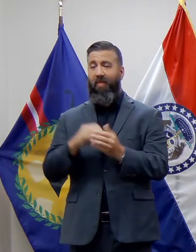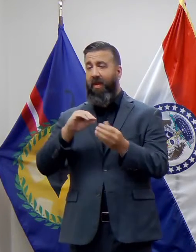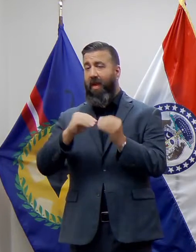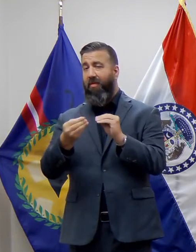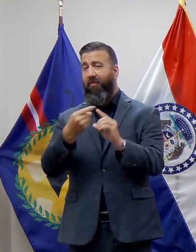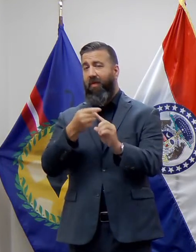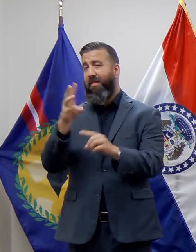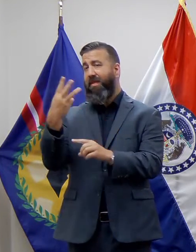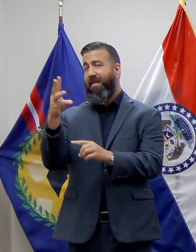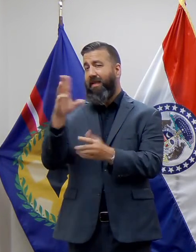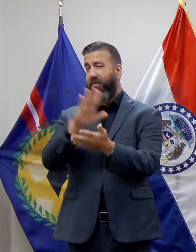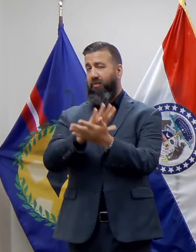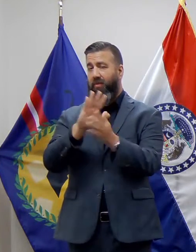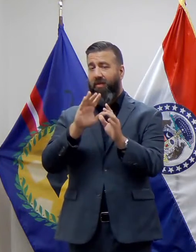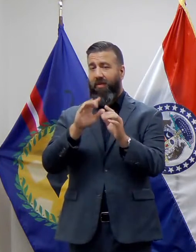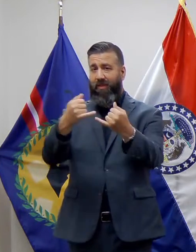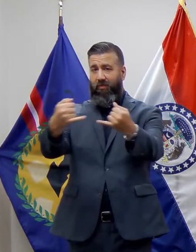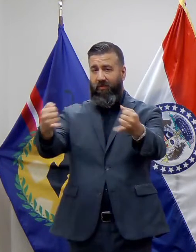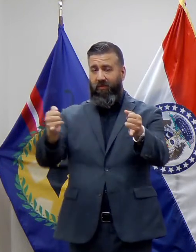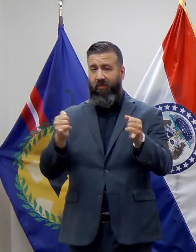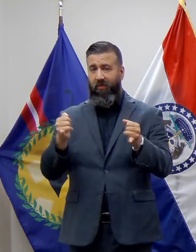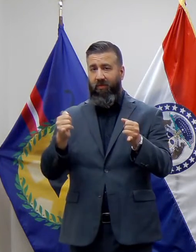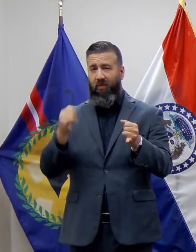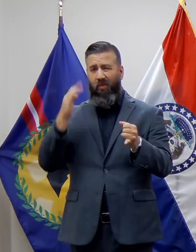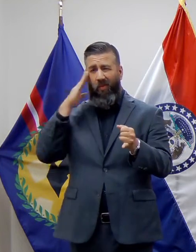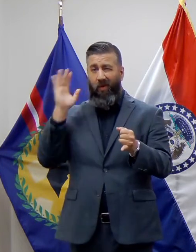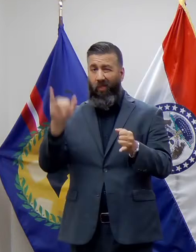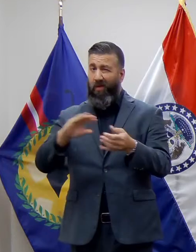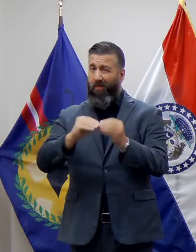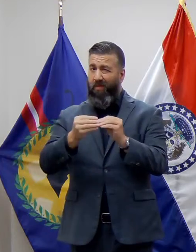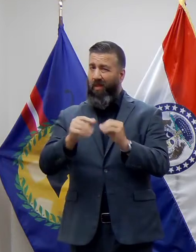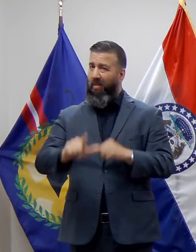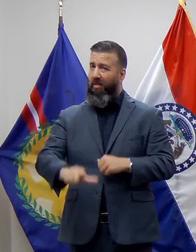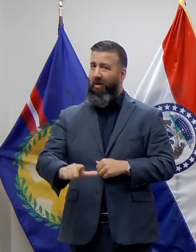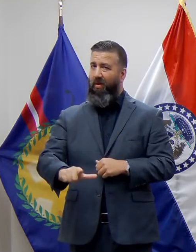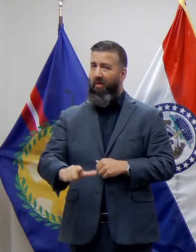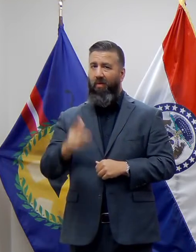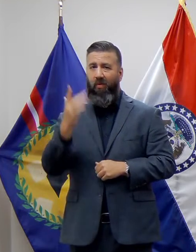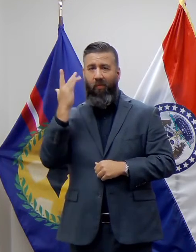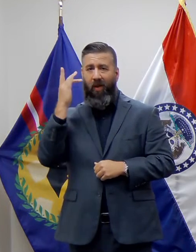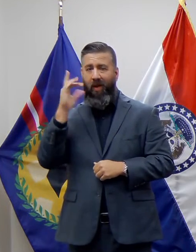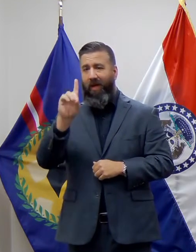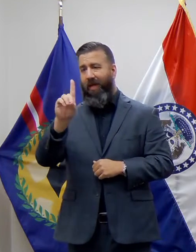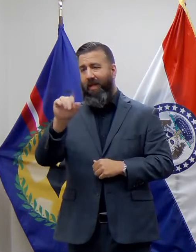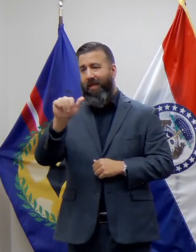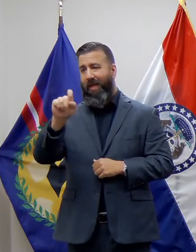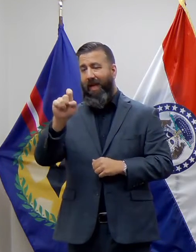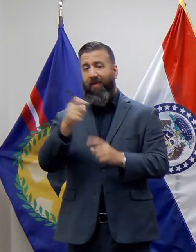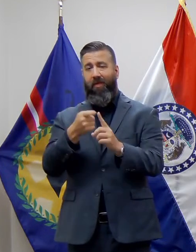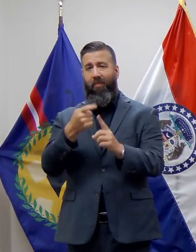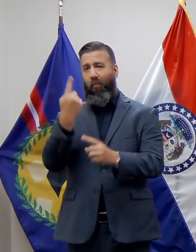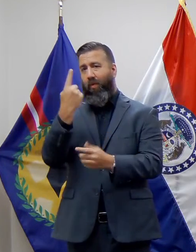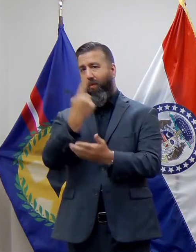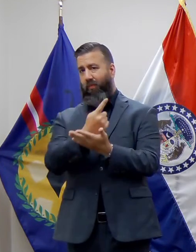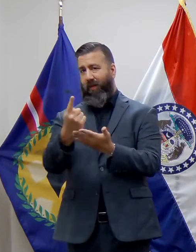districts. We know these numbers are artificially low, given that the data comes from only 1 week of